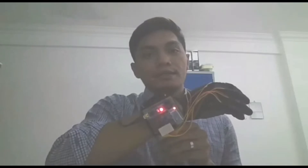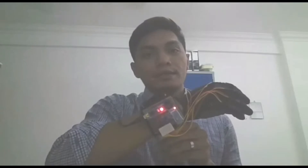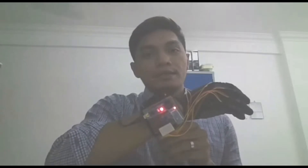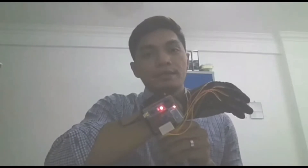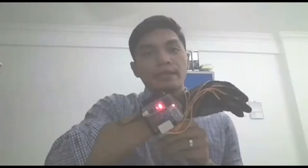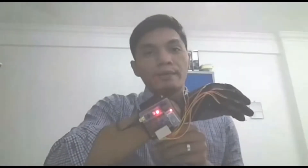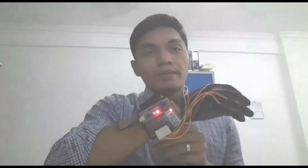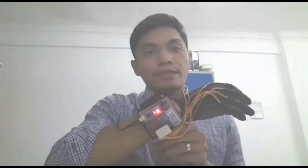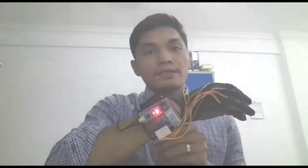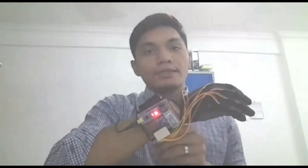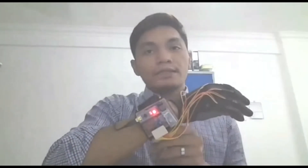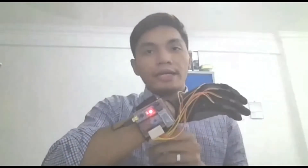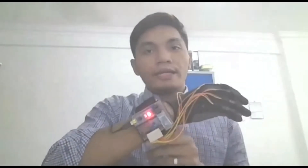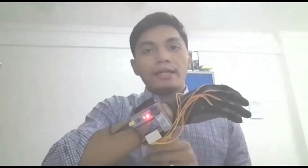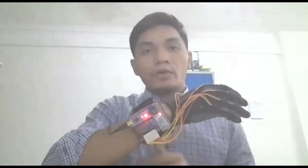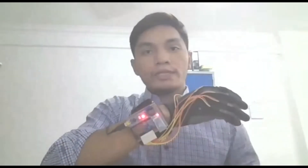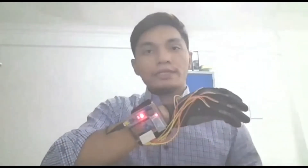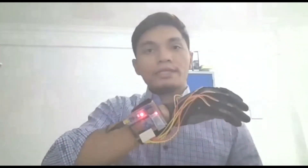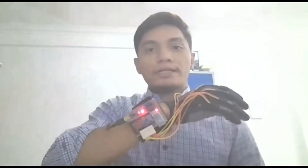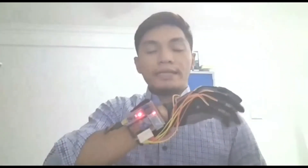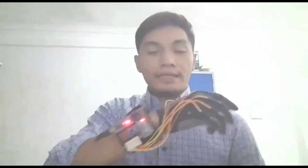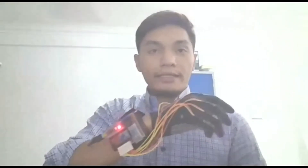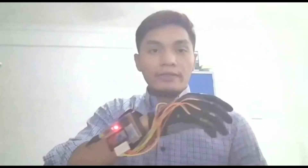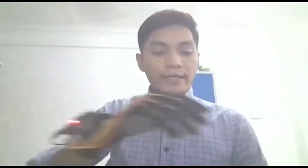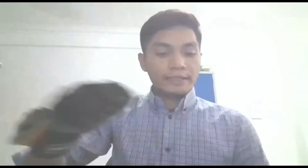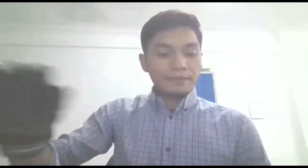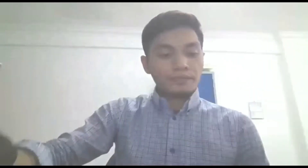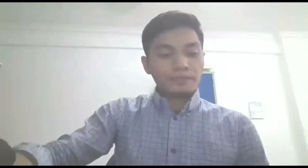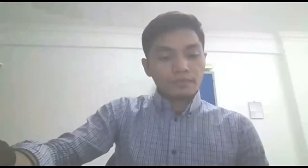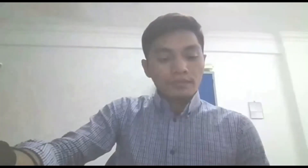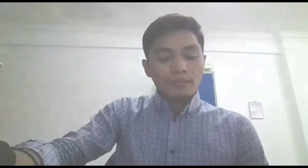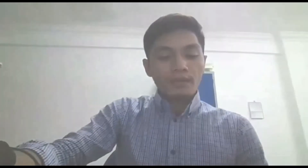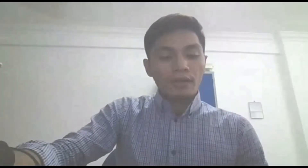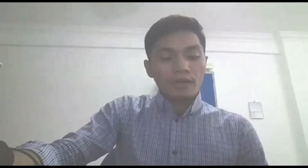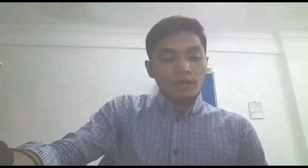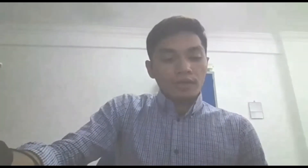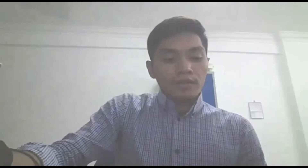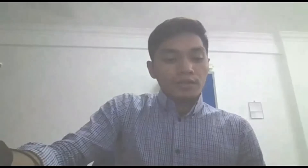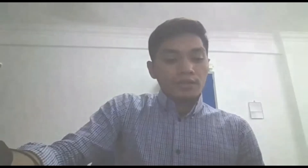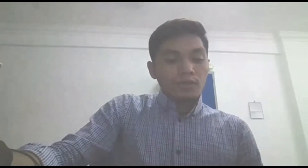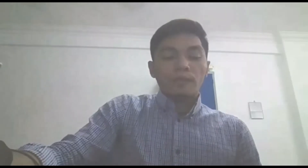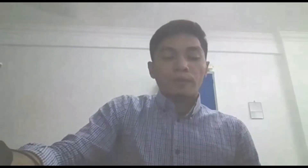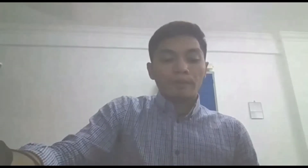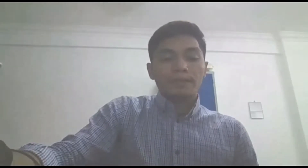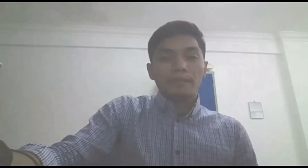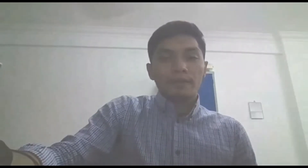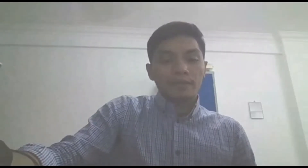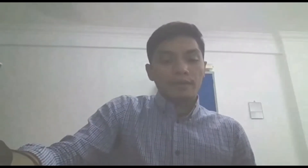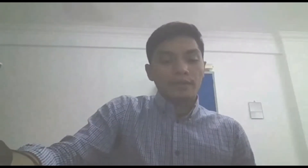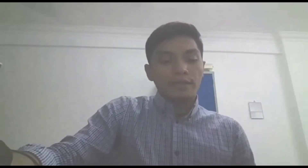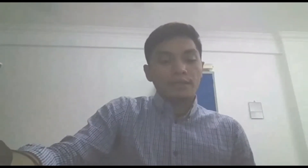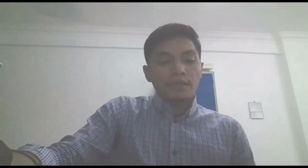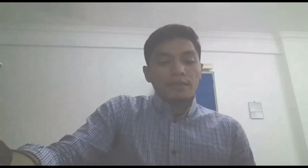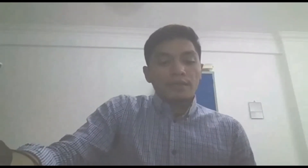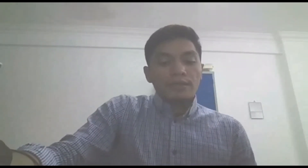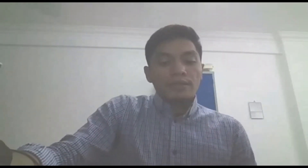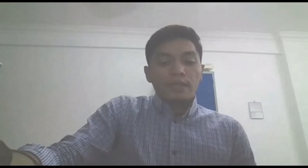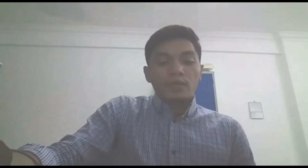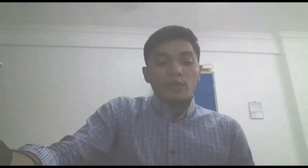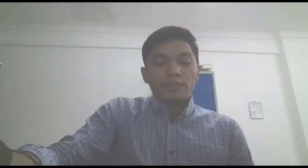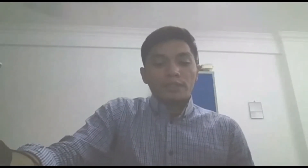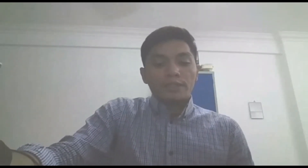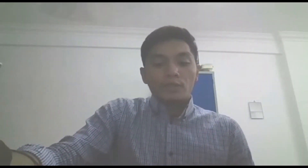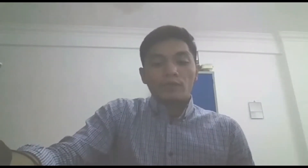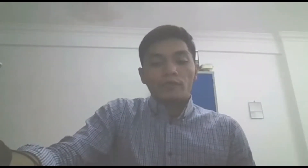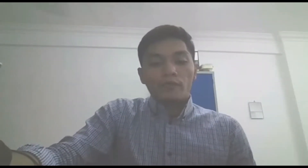is, the name is Sign Language Translator Device. So the problem statement is